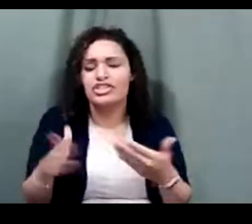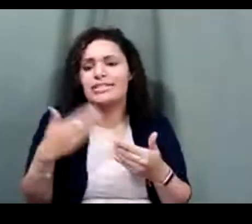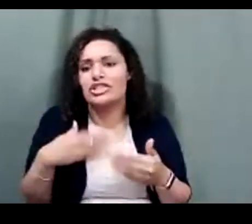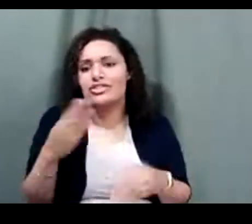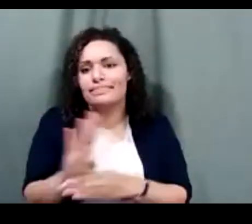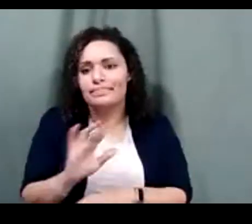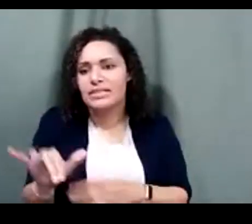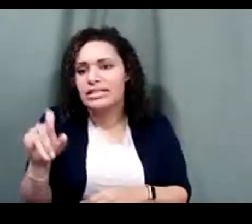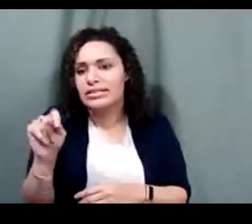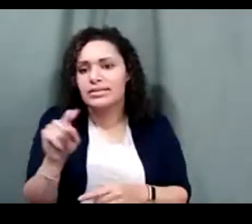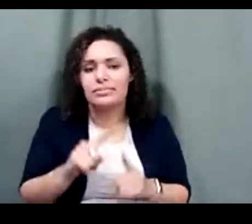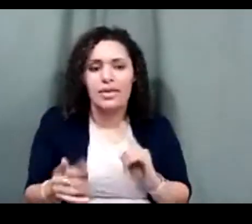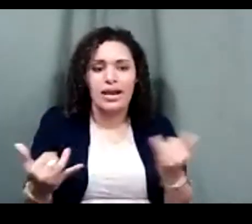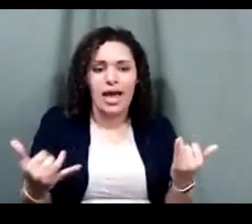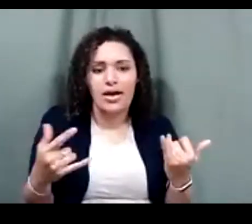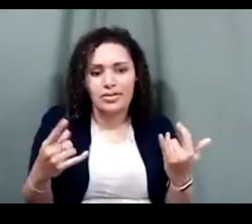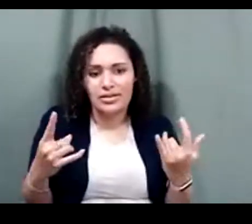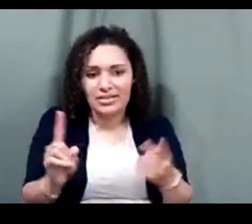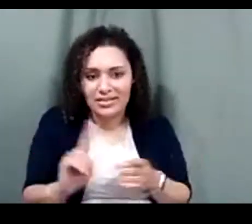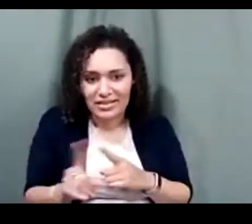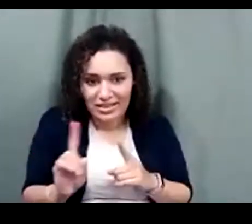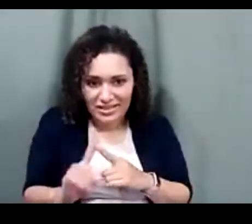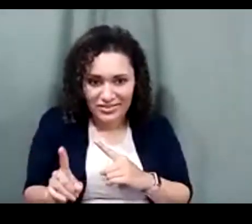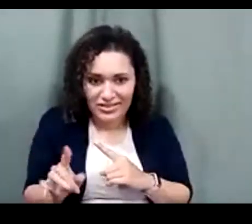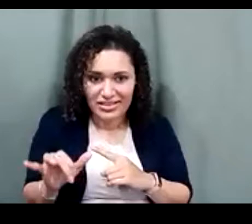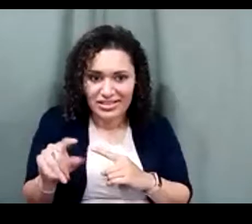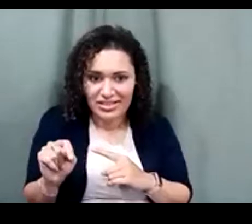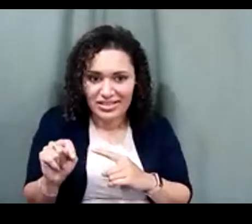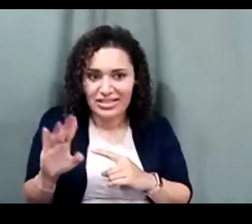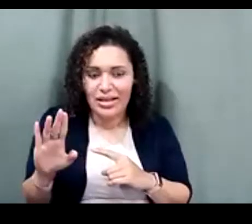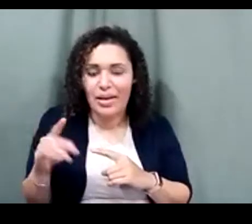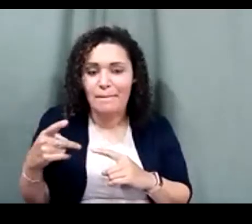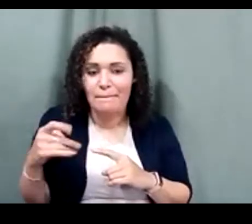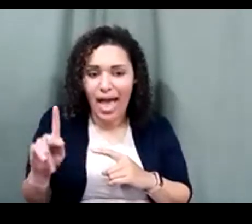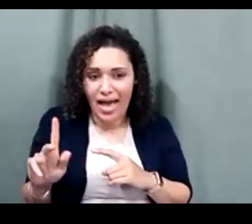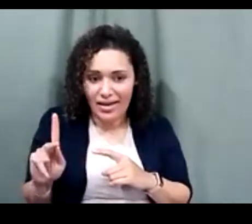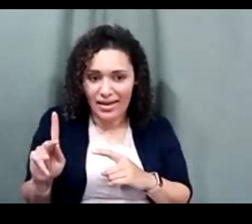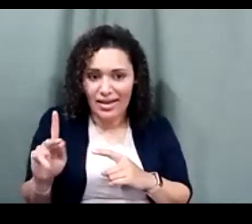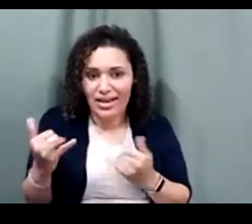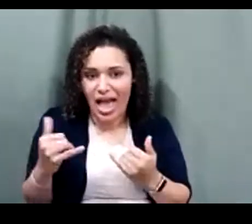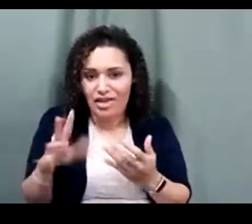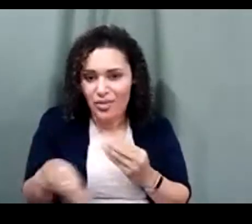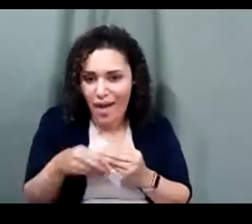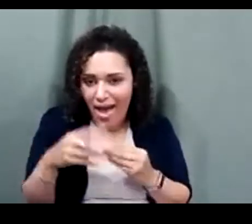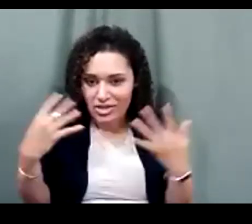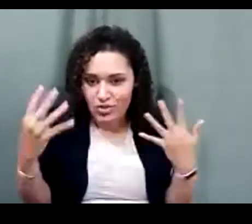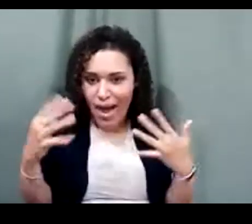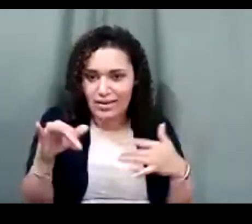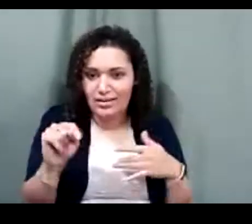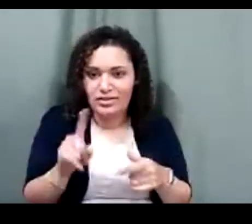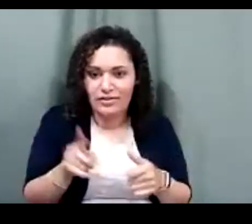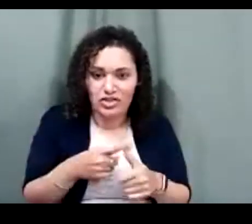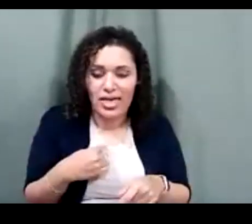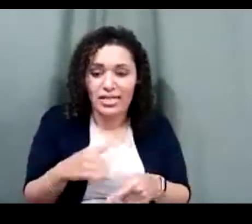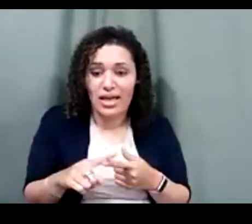yeast. Right. They've started to come out with these 2 yeast packs where you add this wacky little version of yeast first, and then 2 days